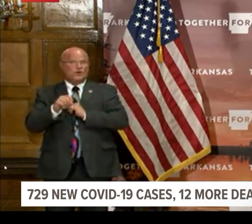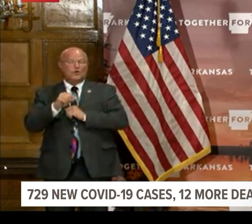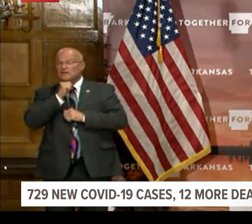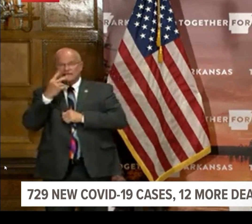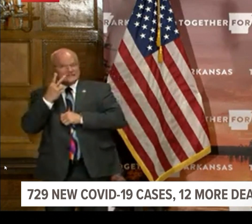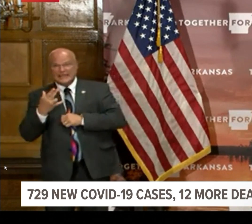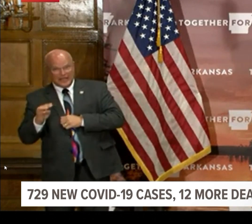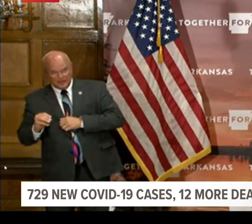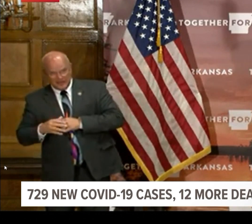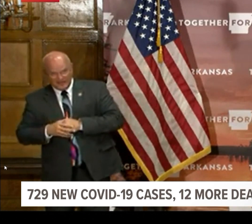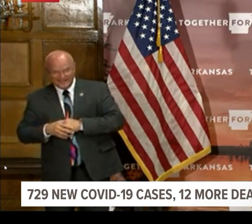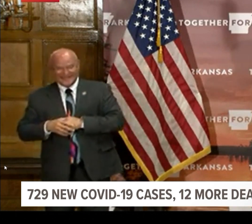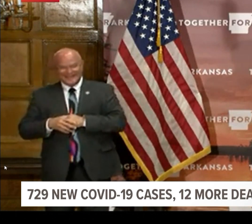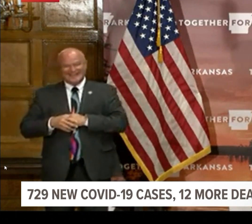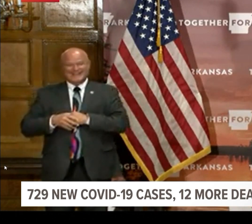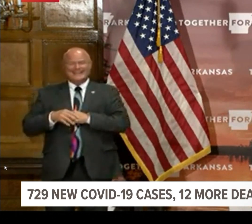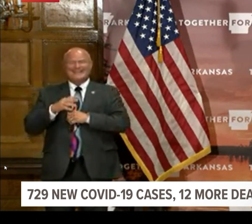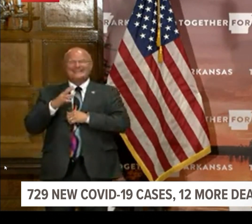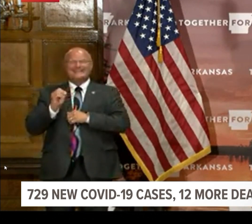to see him.